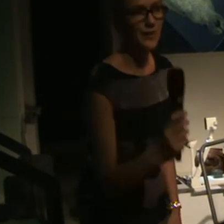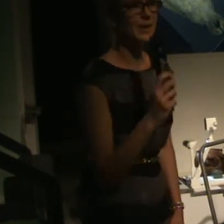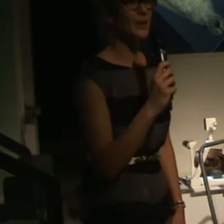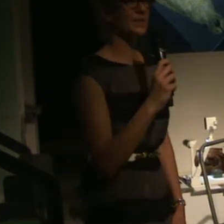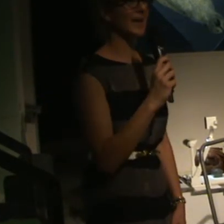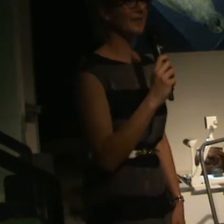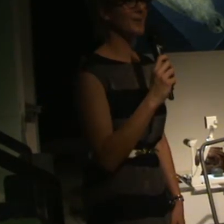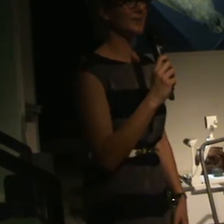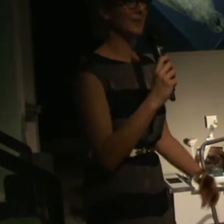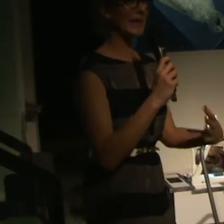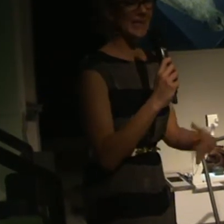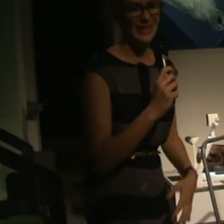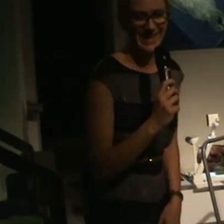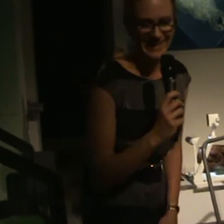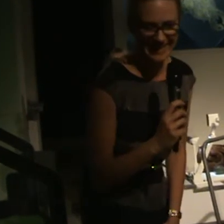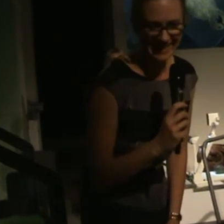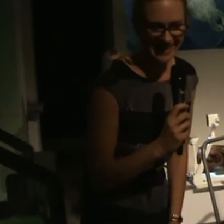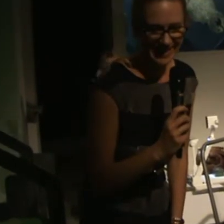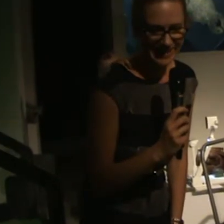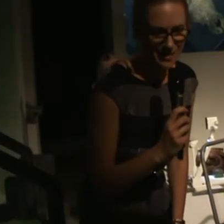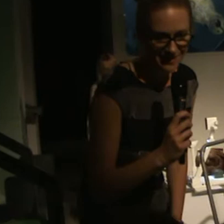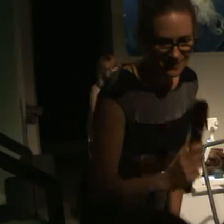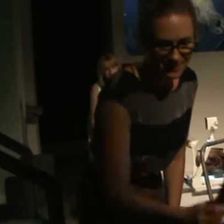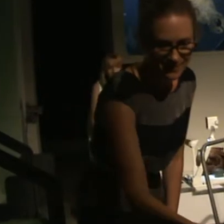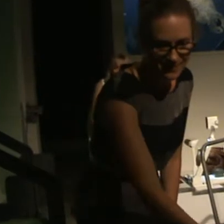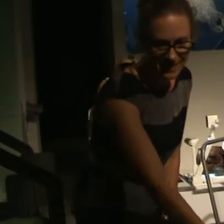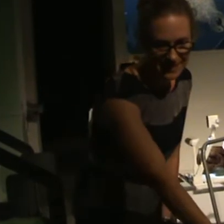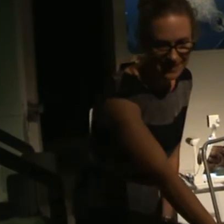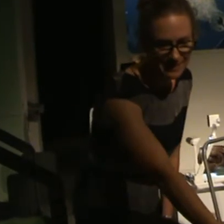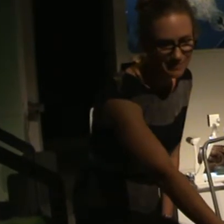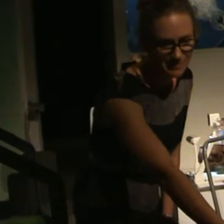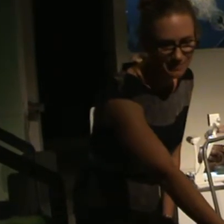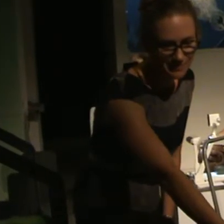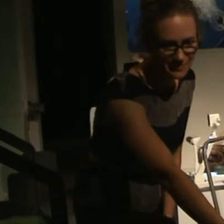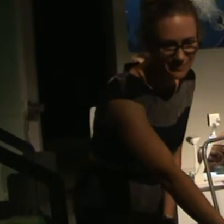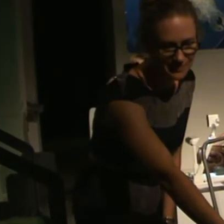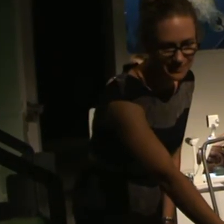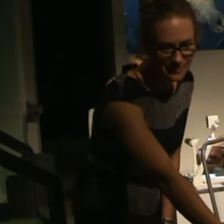It's a very hot day, everyone's feeling it. Go ahead.